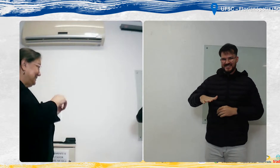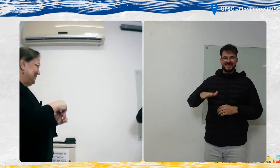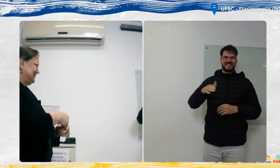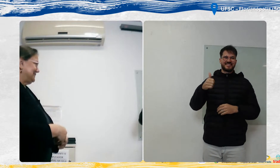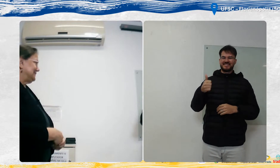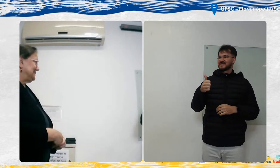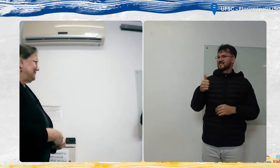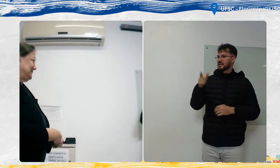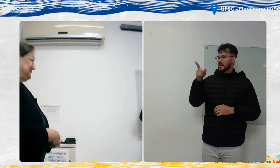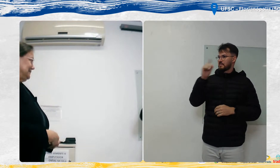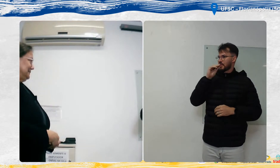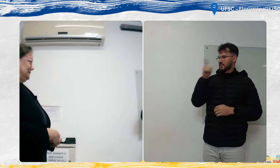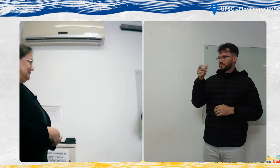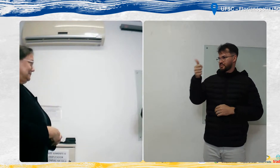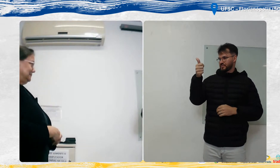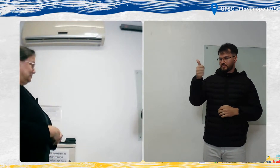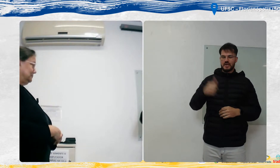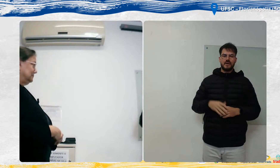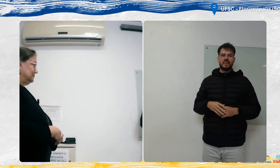Hi, good afternoon.